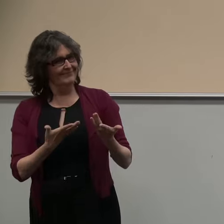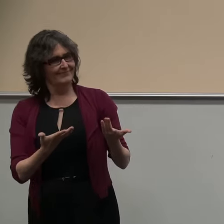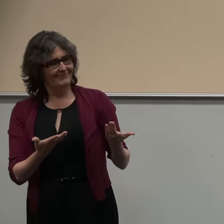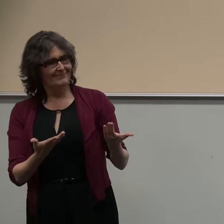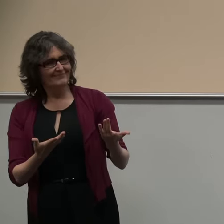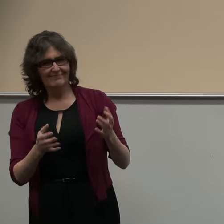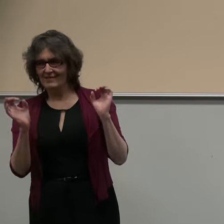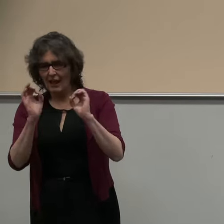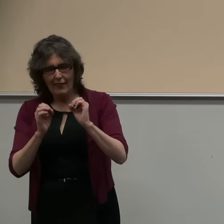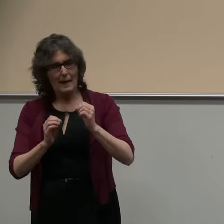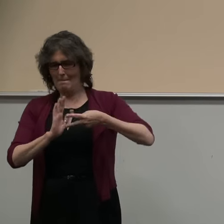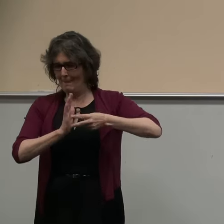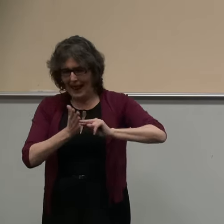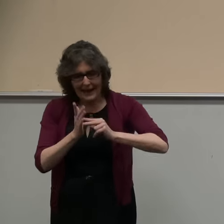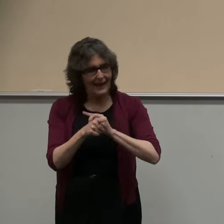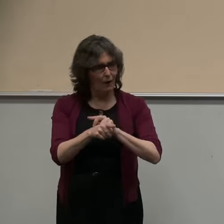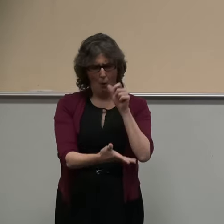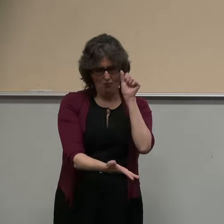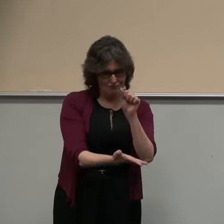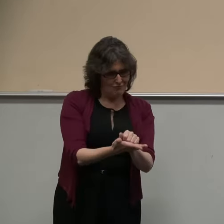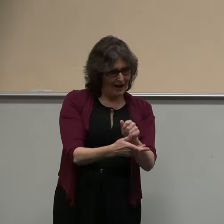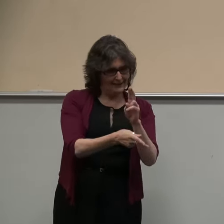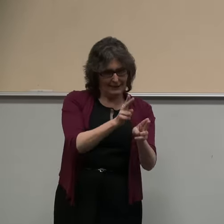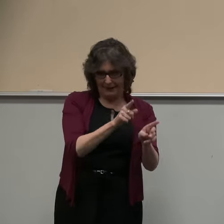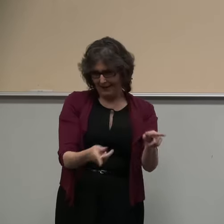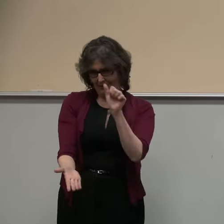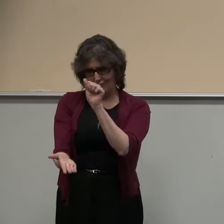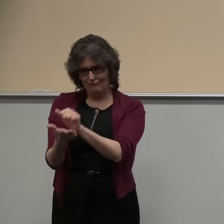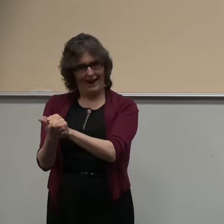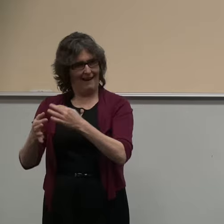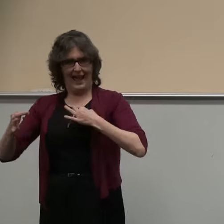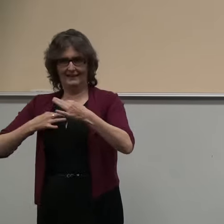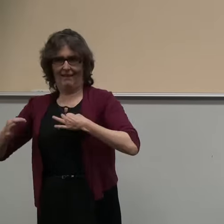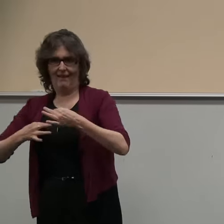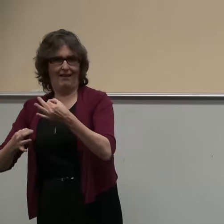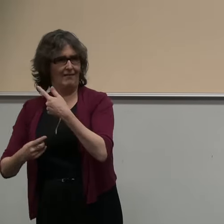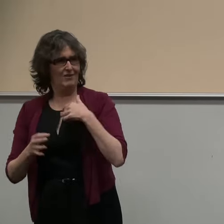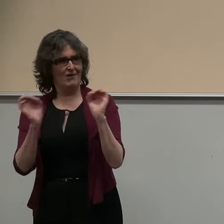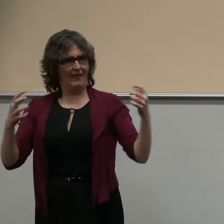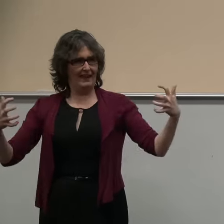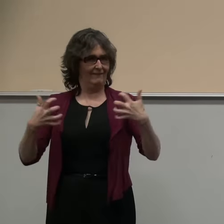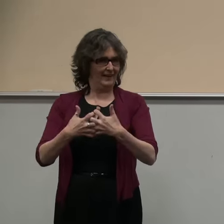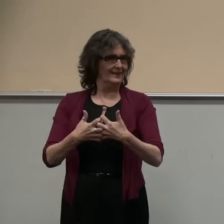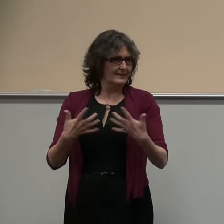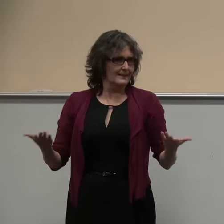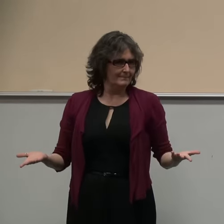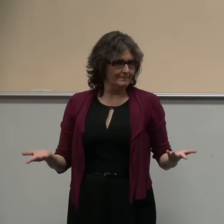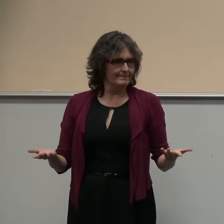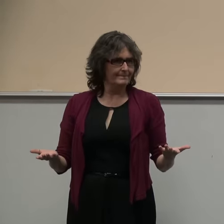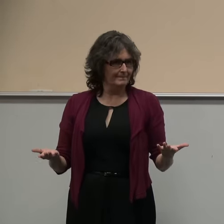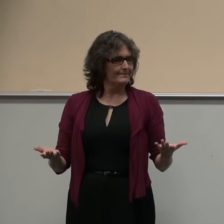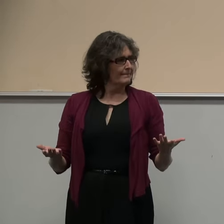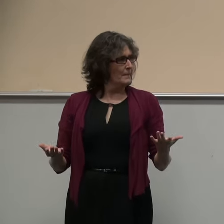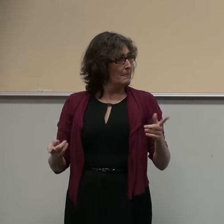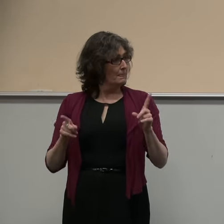attempt to cast the interpreters in the same way that actors are cast. Just think the effort that theatre companies put